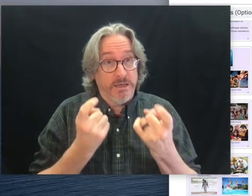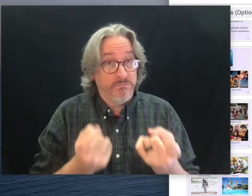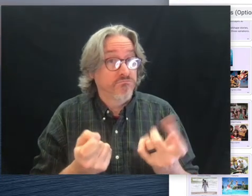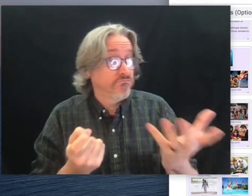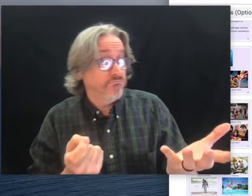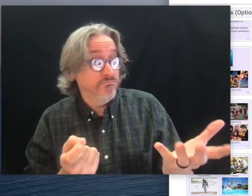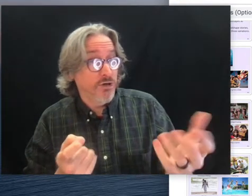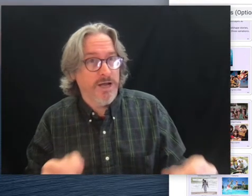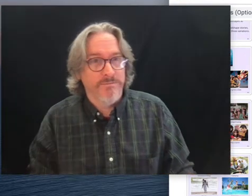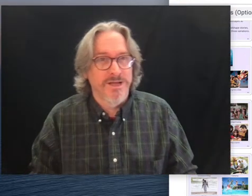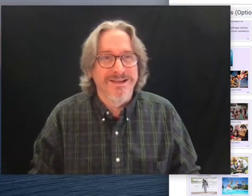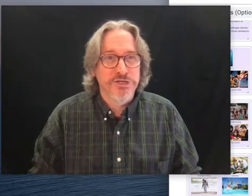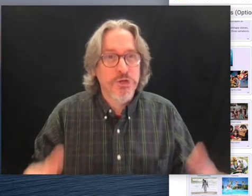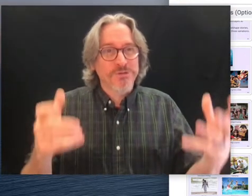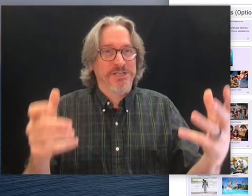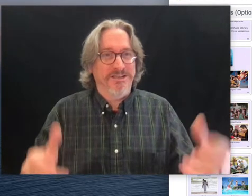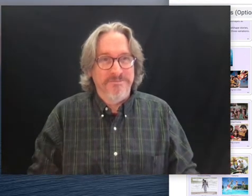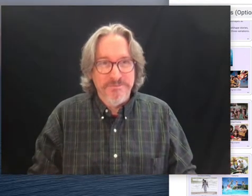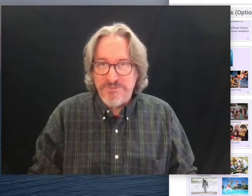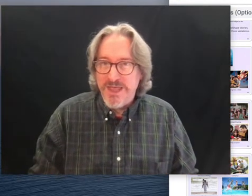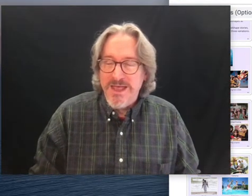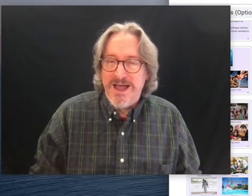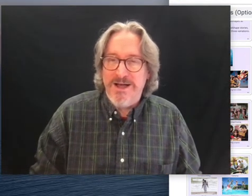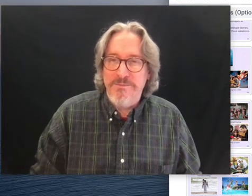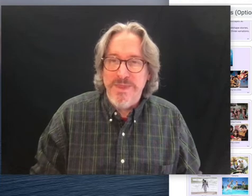ski. Okay, snow ski.